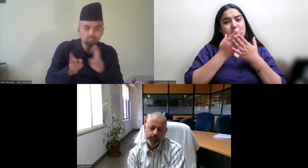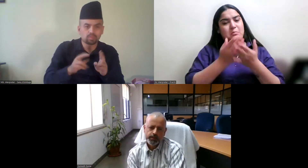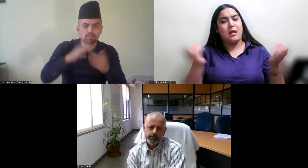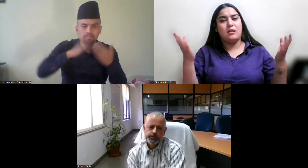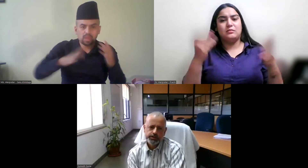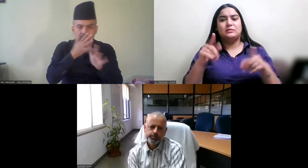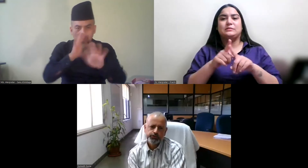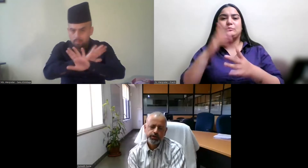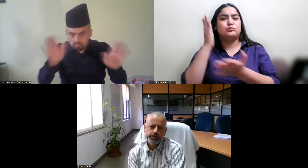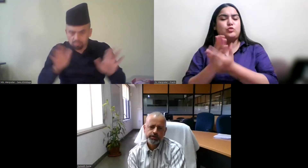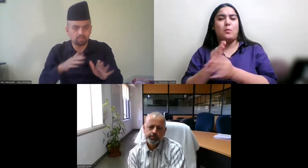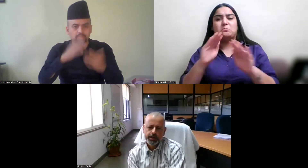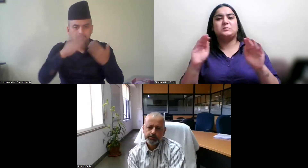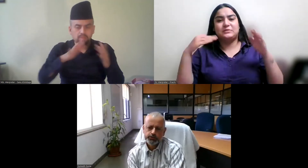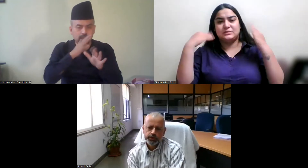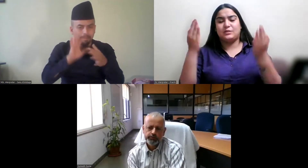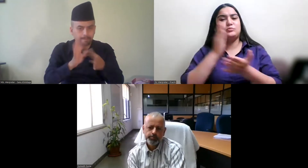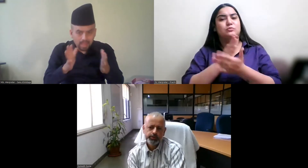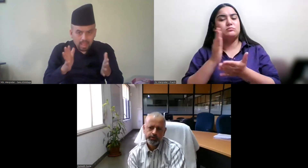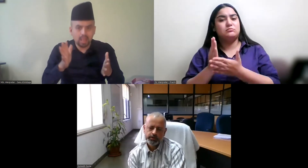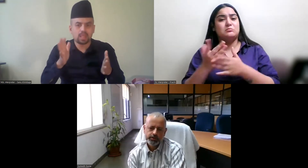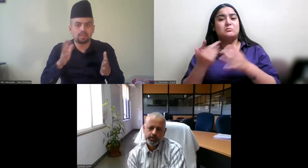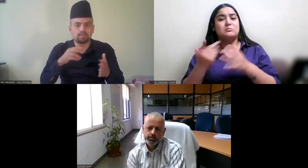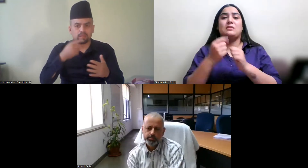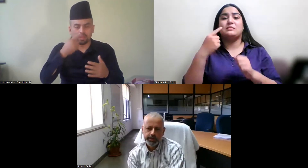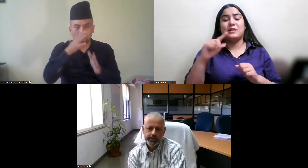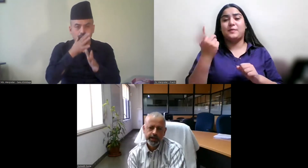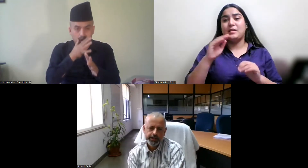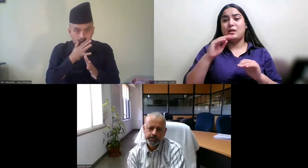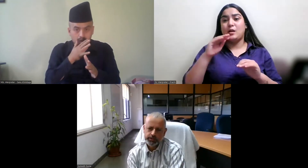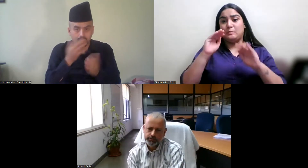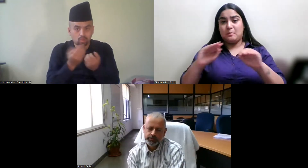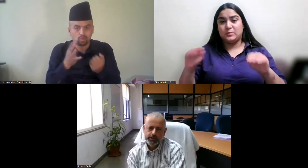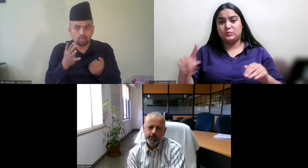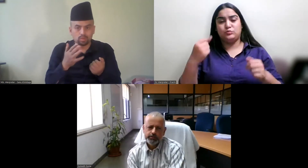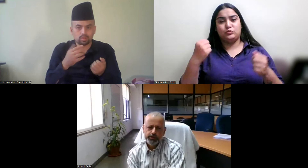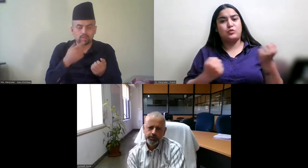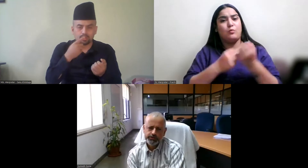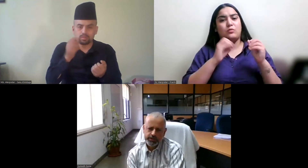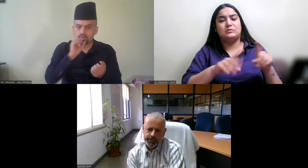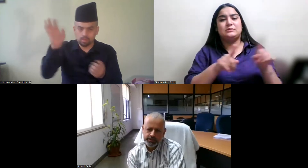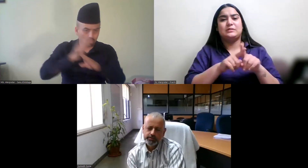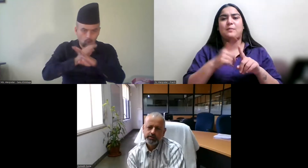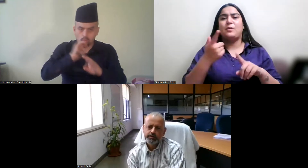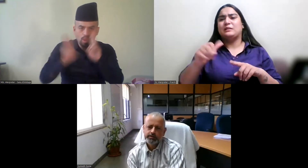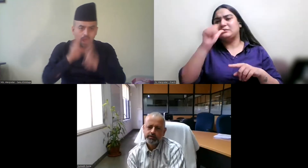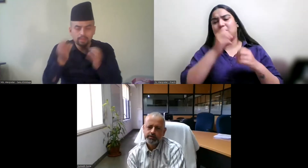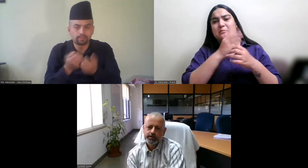marriages, children persuading their parents to give up deadly addictions. When our